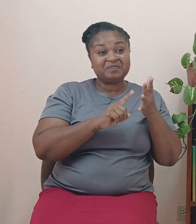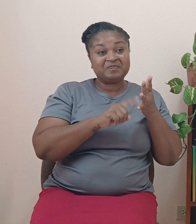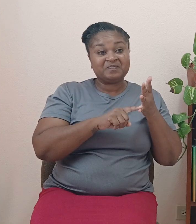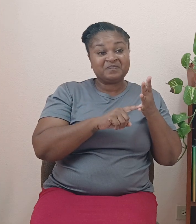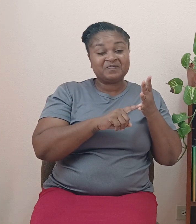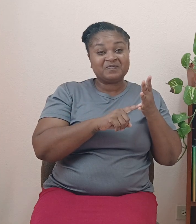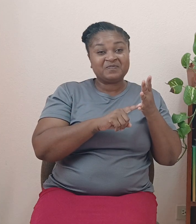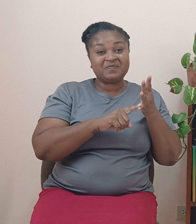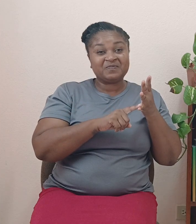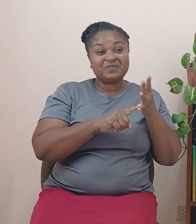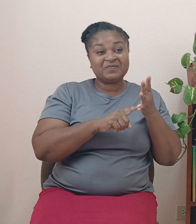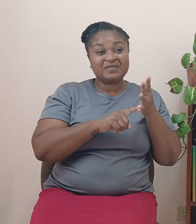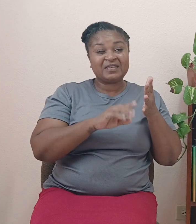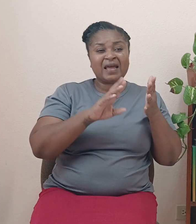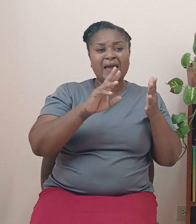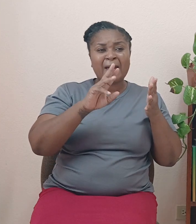E. Mahlon.